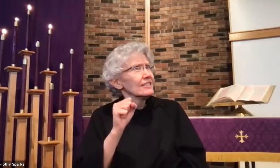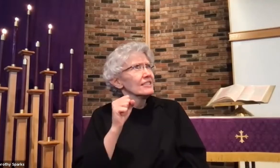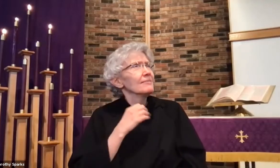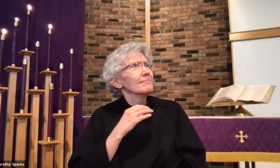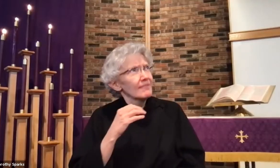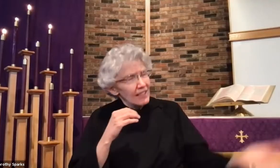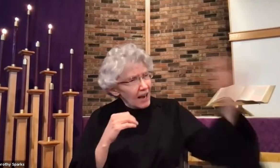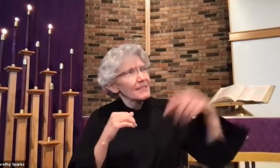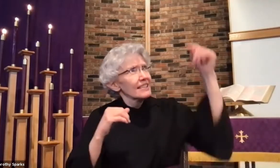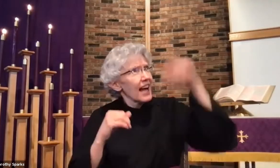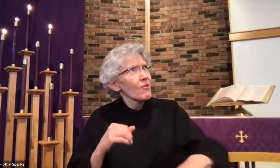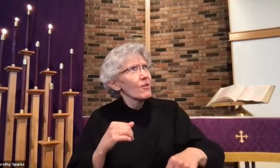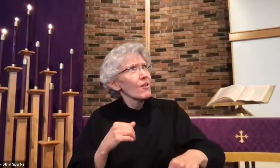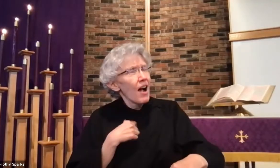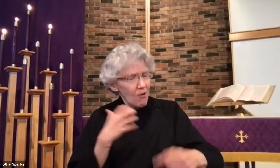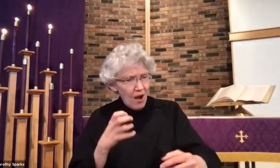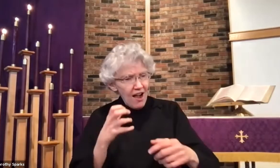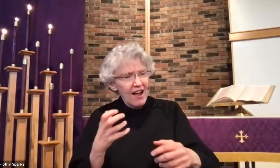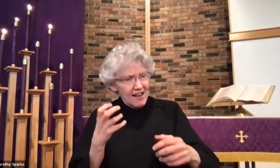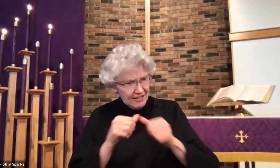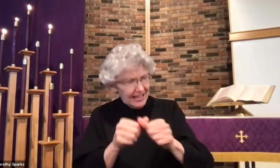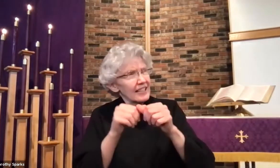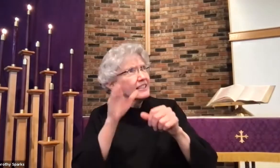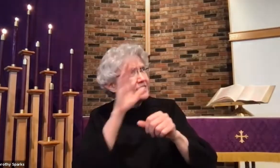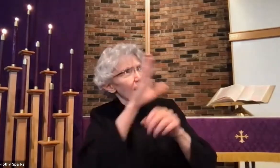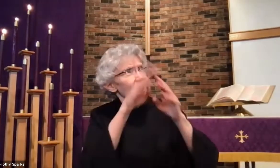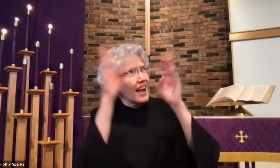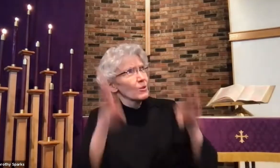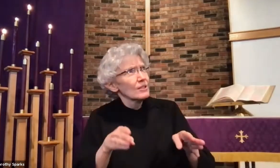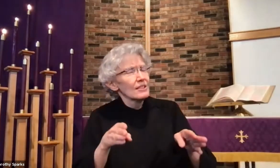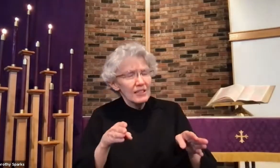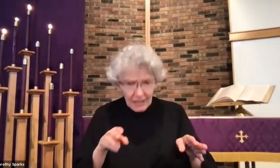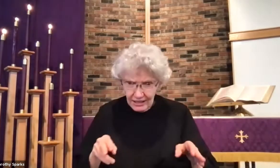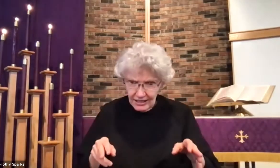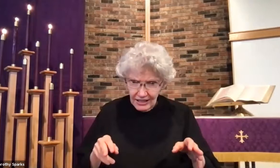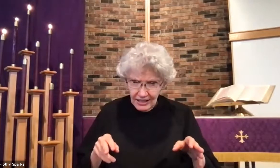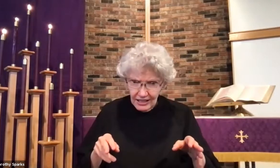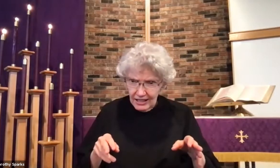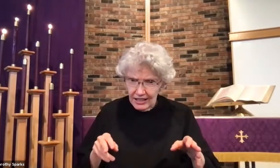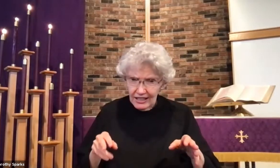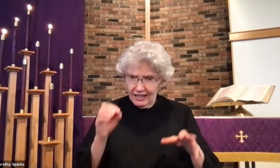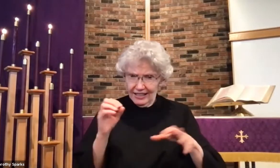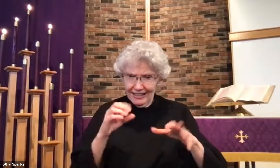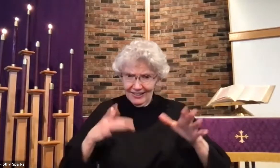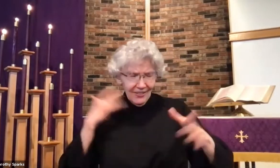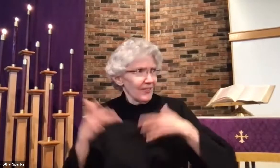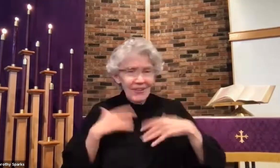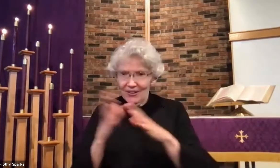Jesus said, "Zacchaeus, hurry, come down. I must stay at your house today."